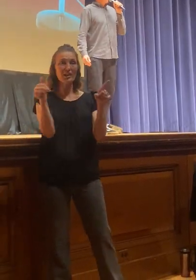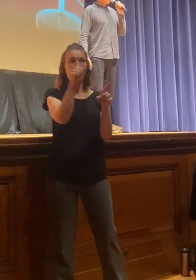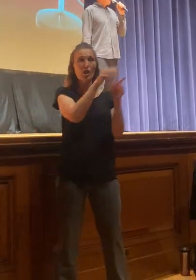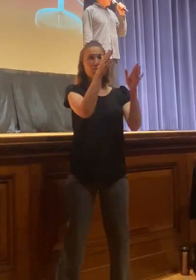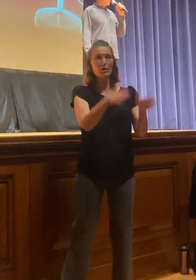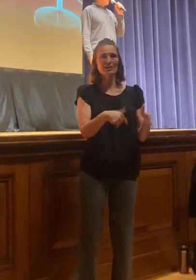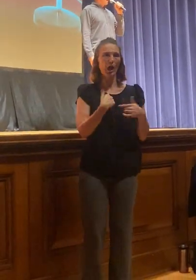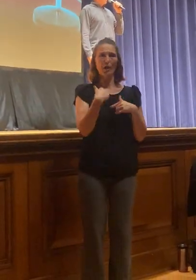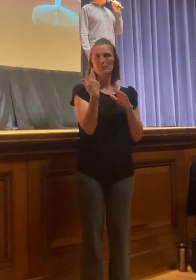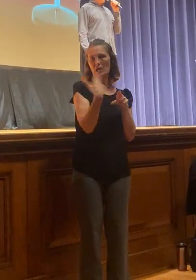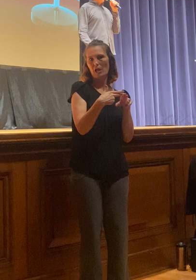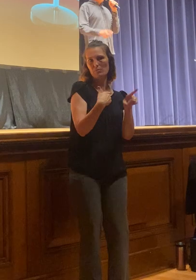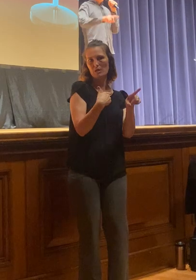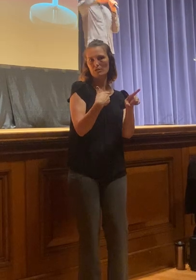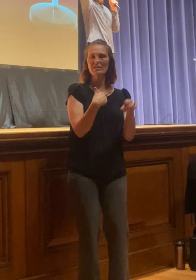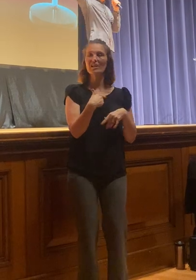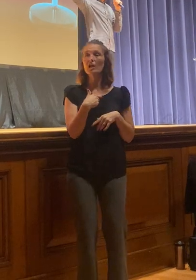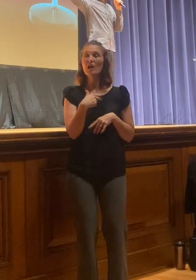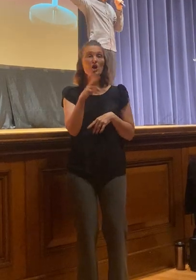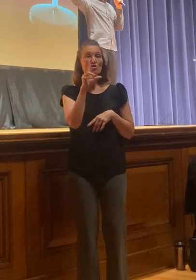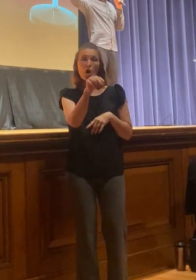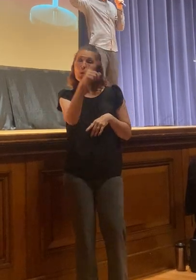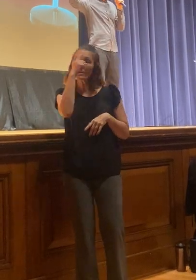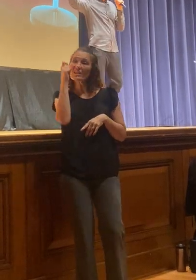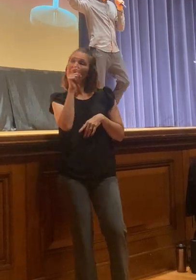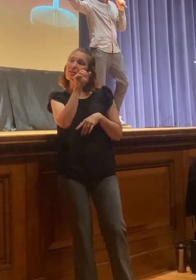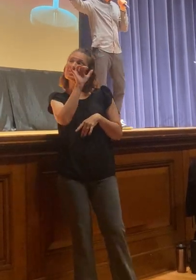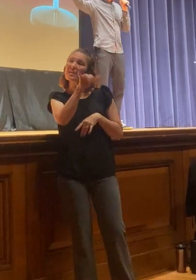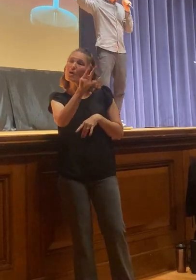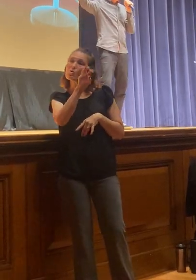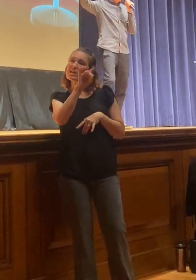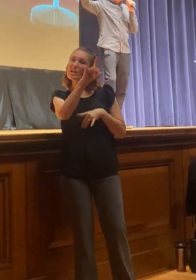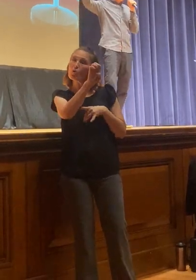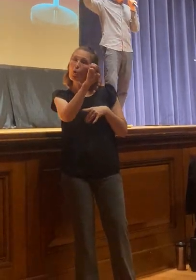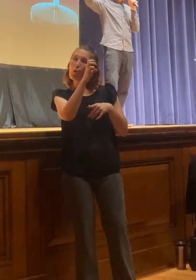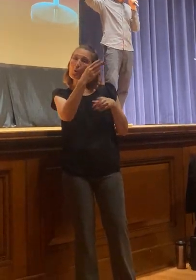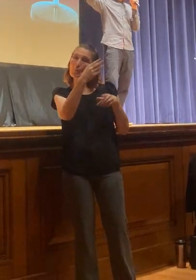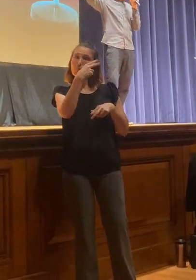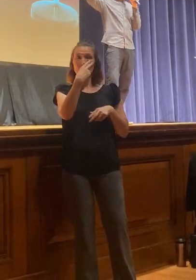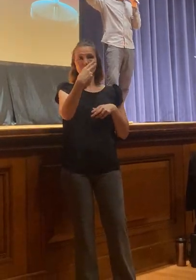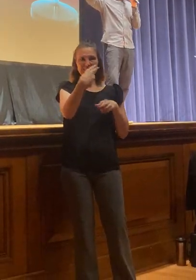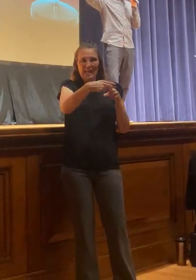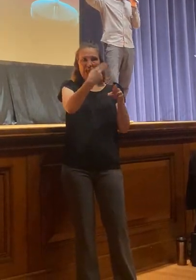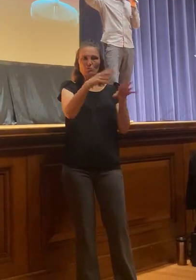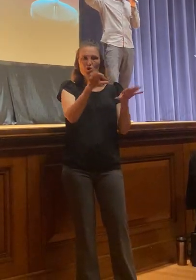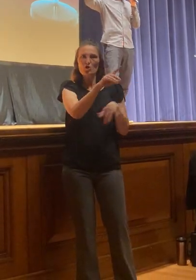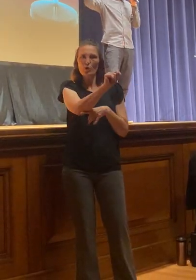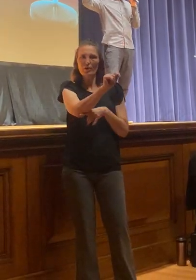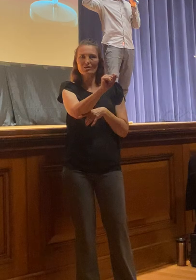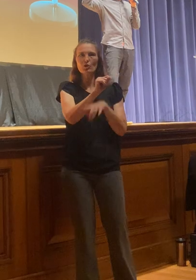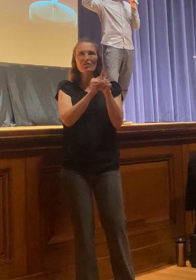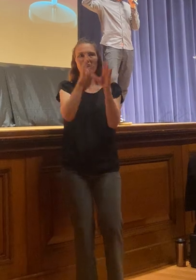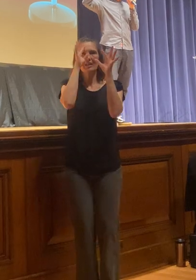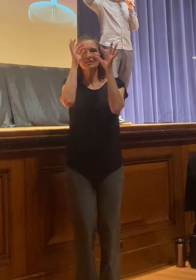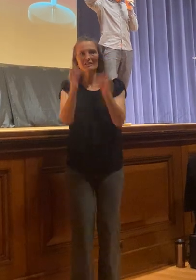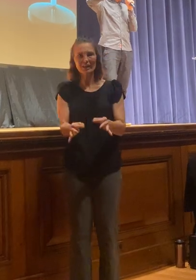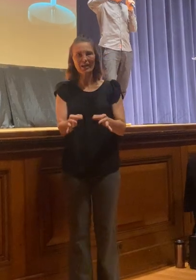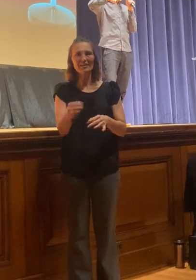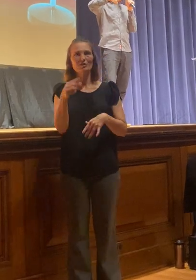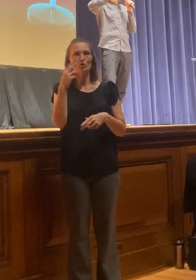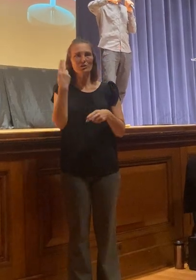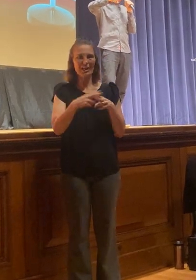said, no, you can't say that, because that mute guy does that. And so, in that moment, they just decided to name it the mute air.